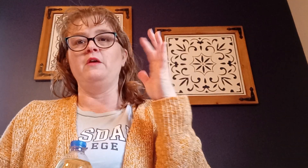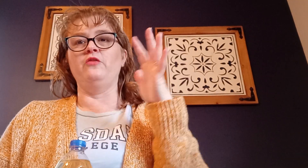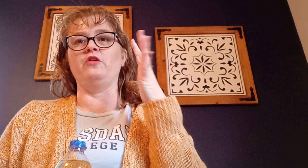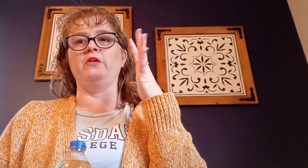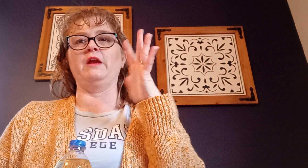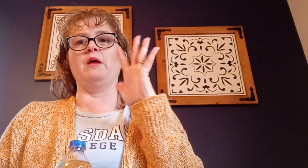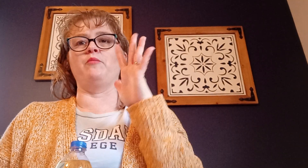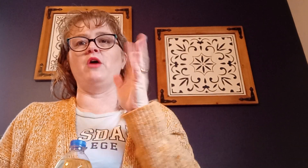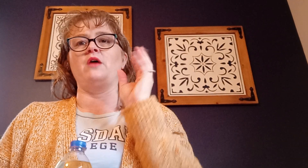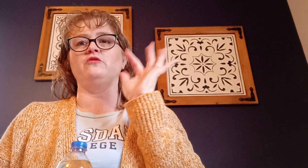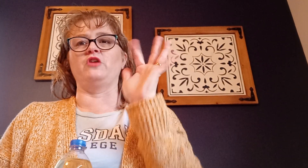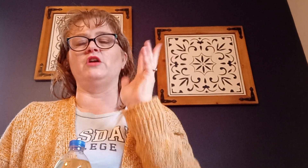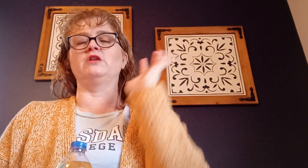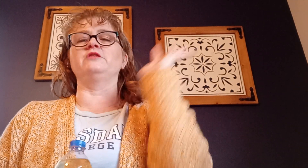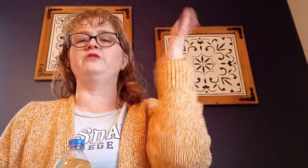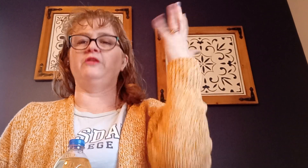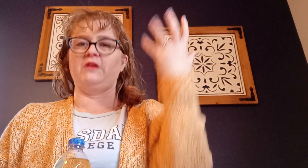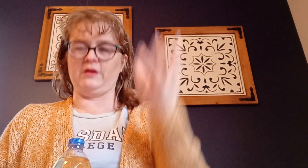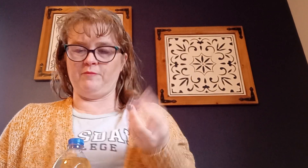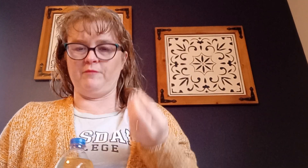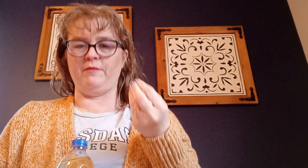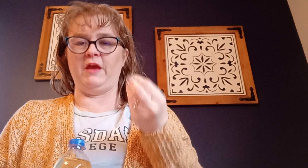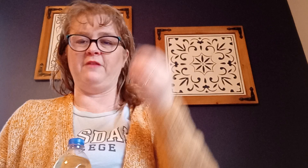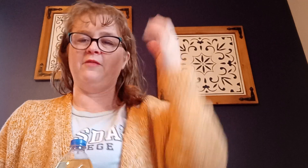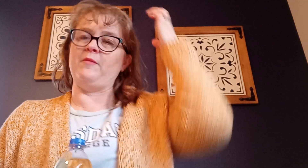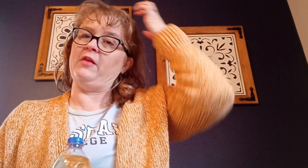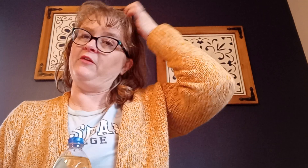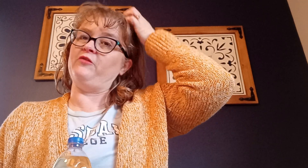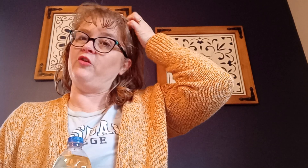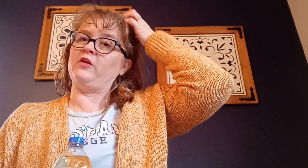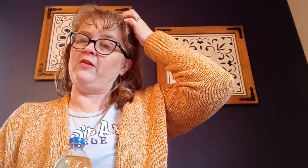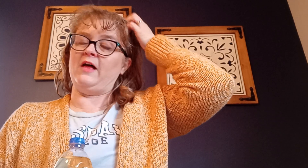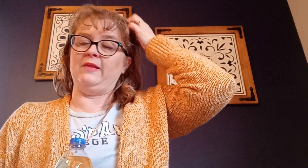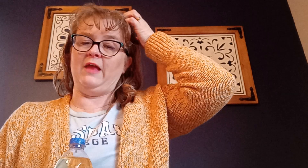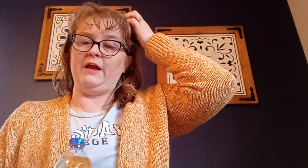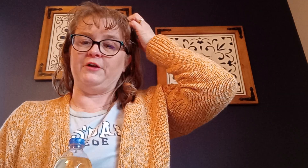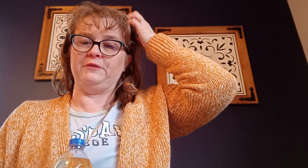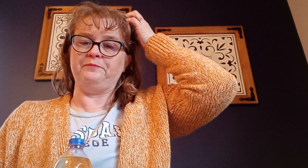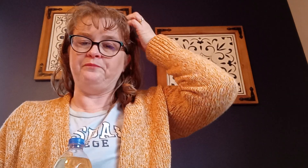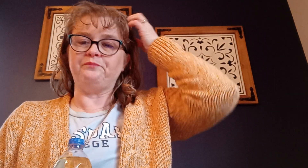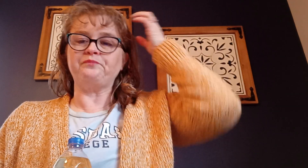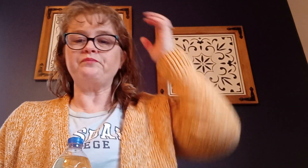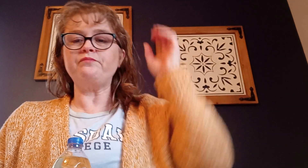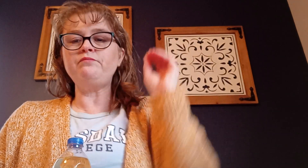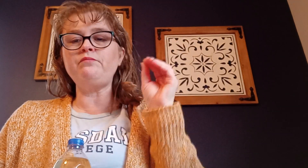they're like a brown dark, so that makes them at least look a lot lighter.